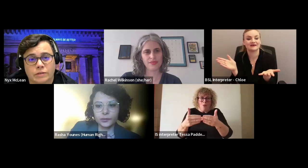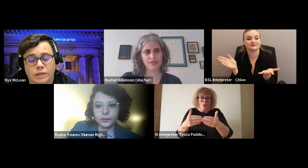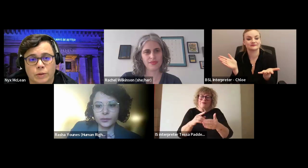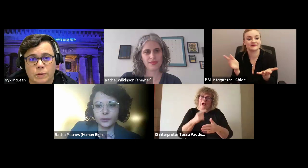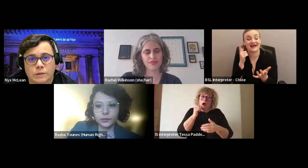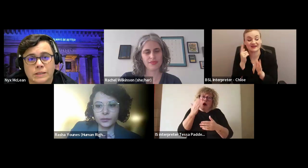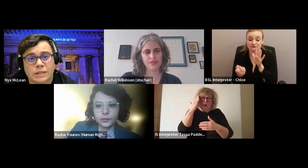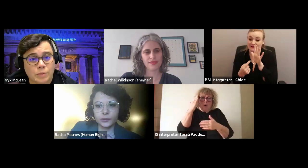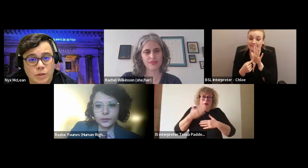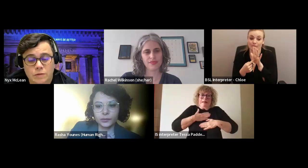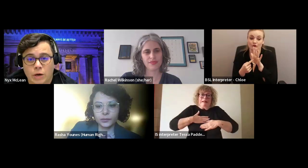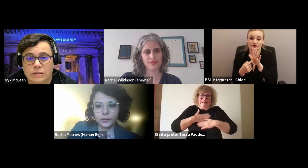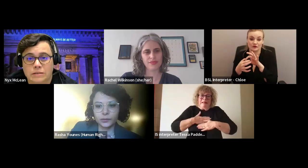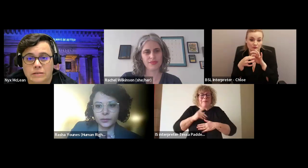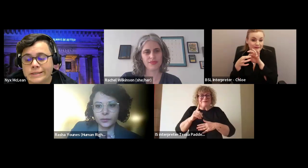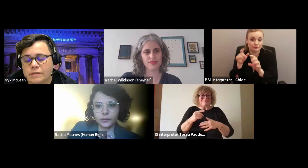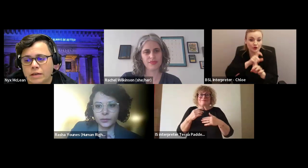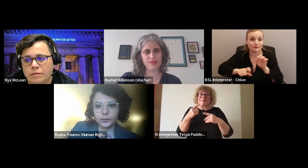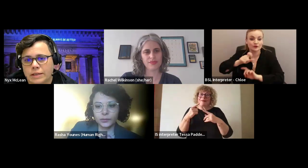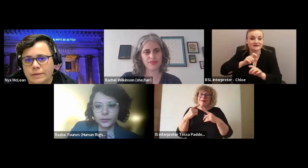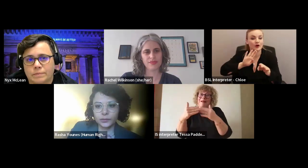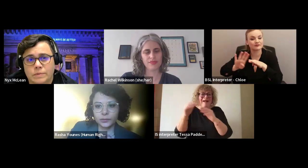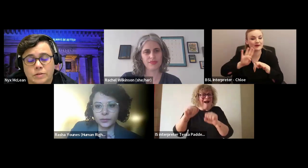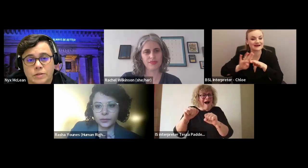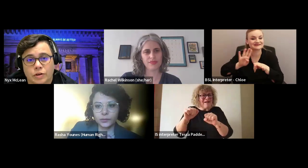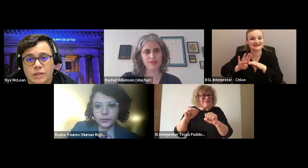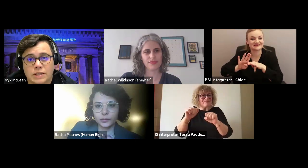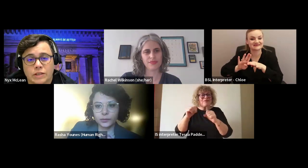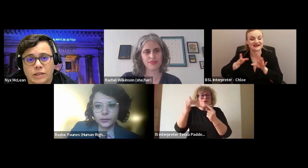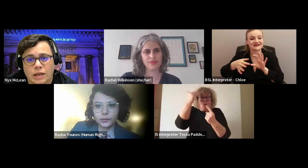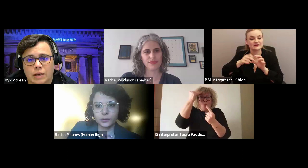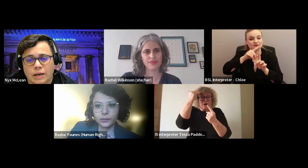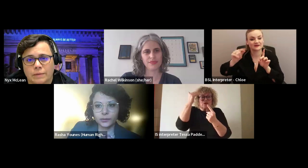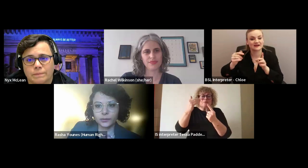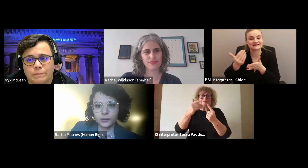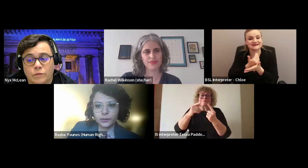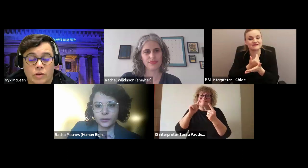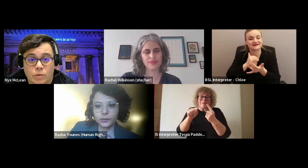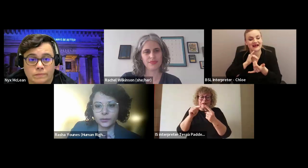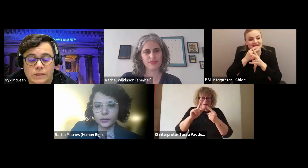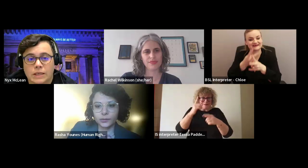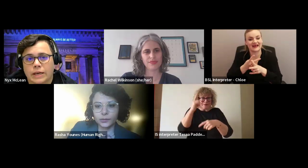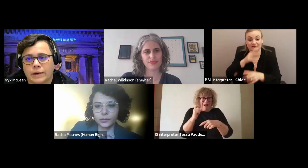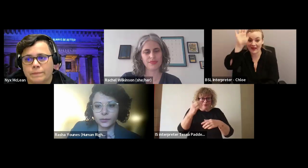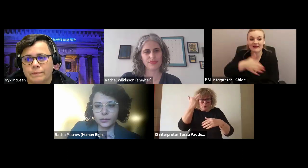it's critical that we build communities of practice around digital security, safety and care for